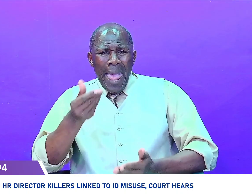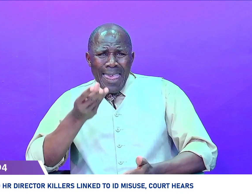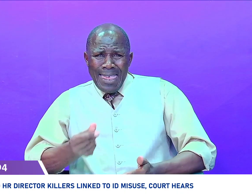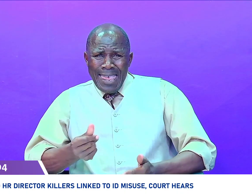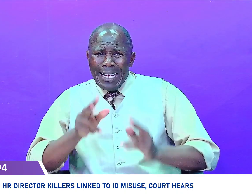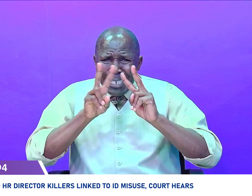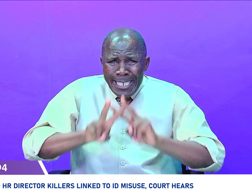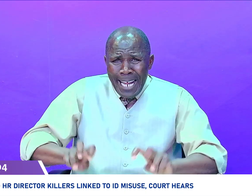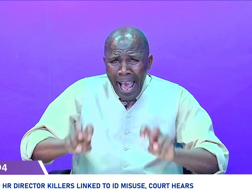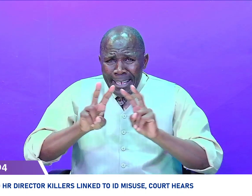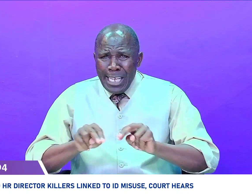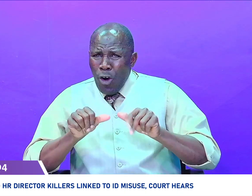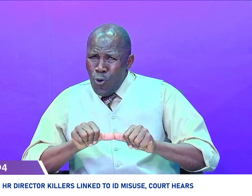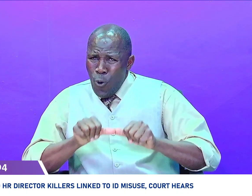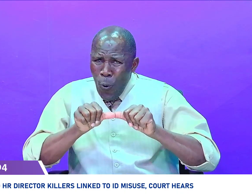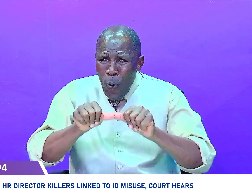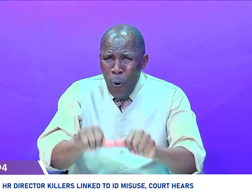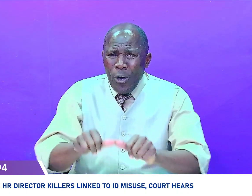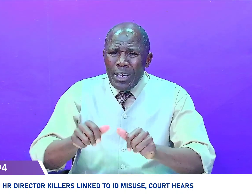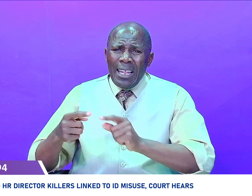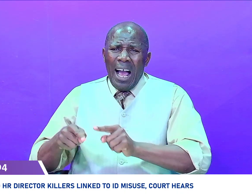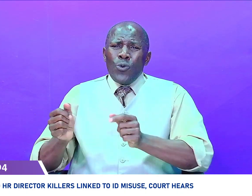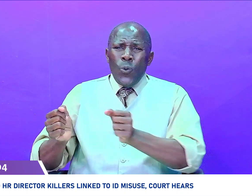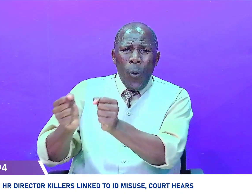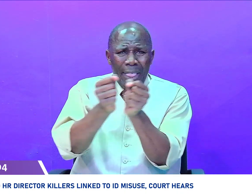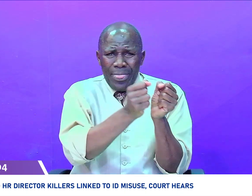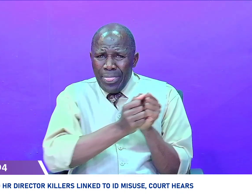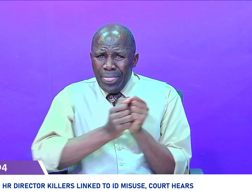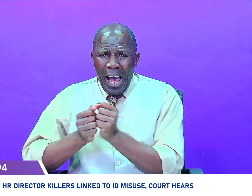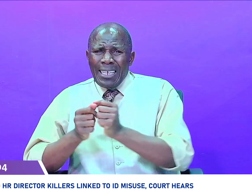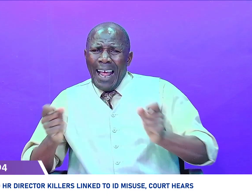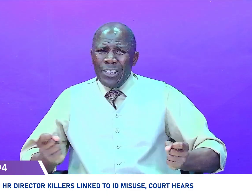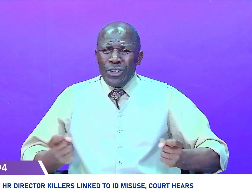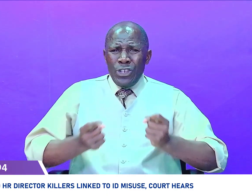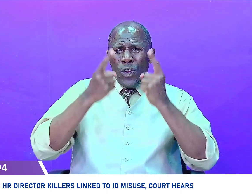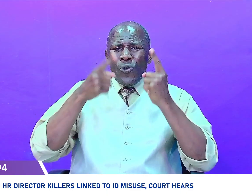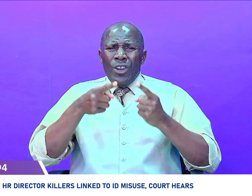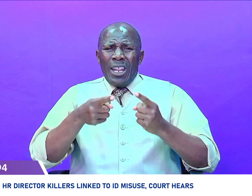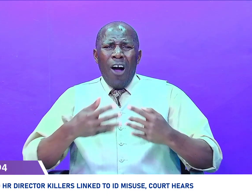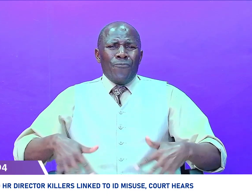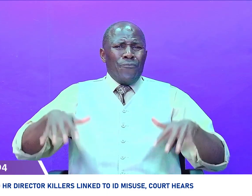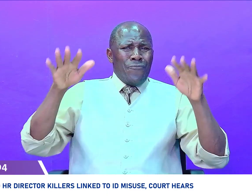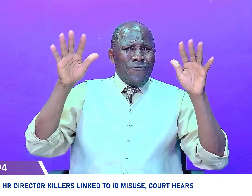Investigators continue to piece together the events surrounding the murder, with authorities assuring that all